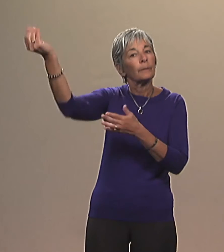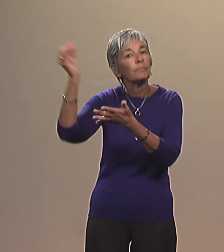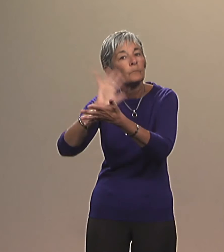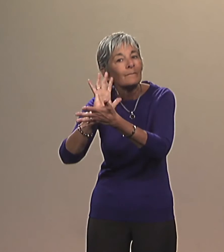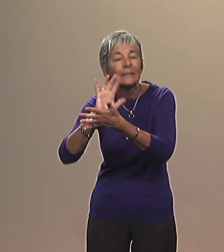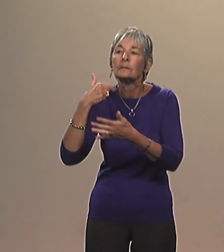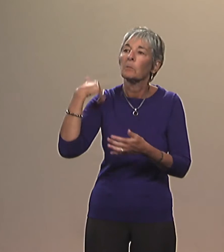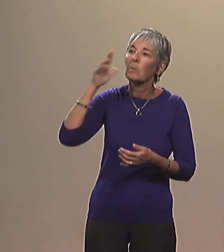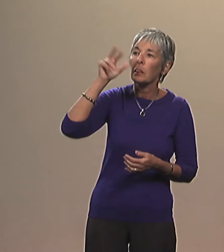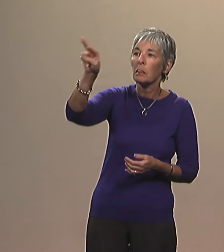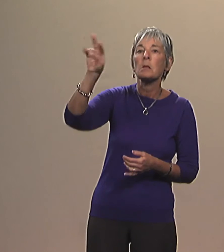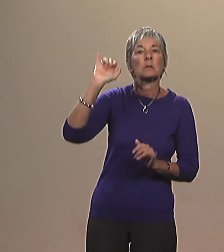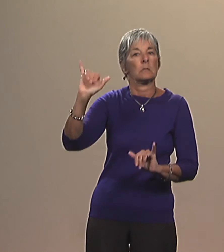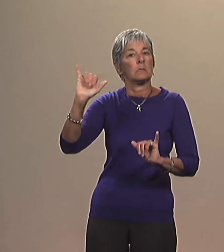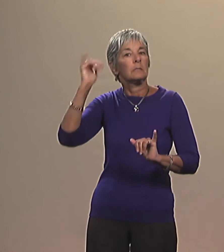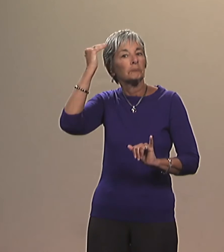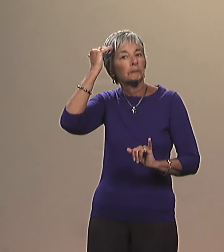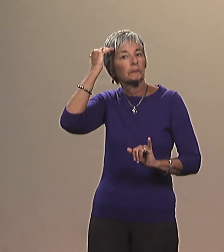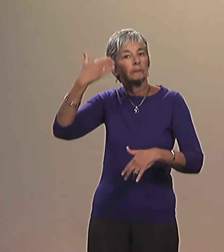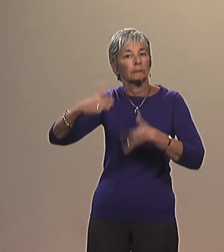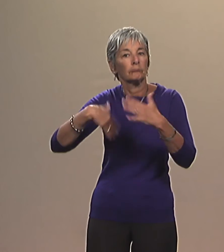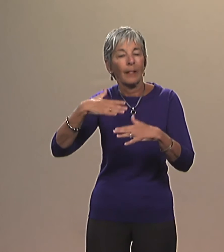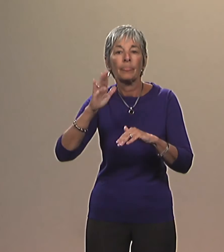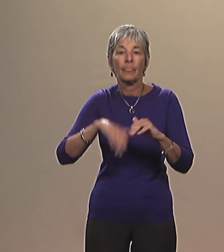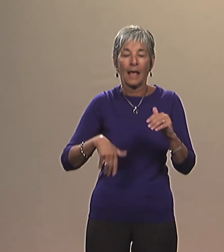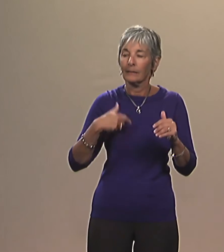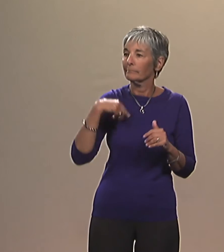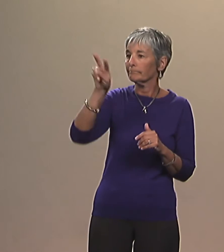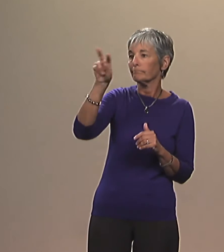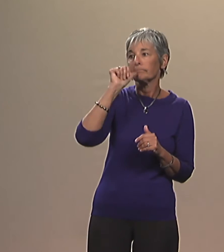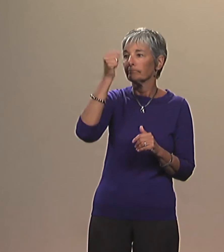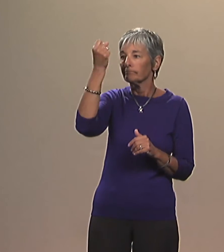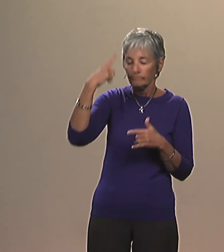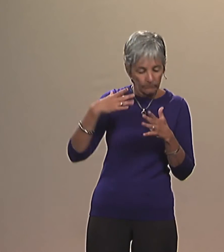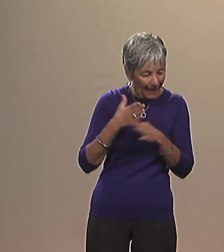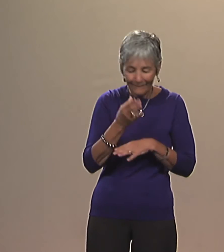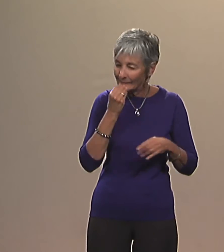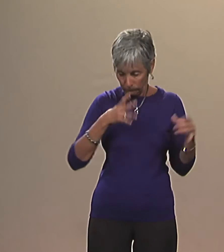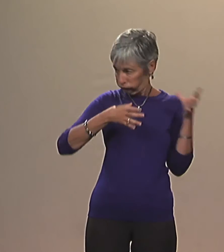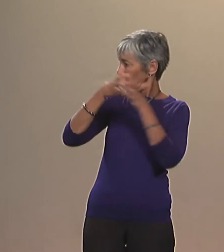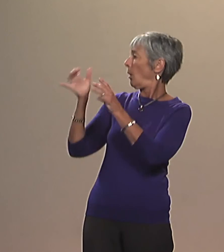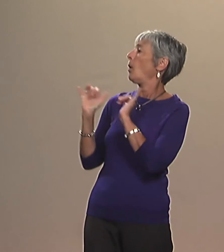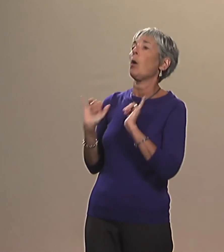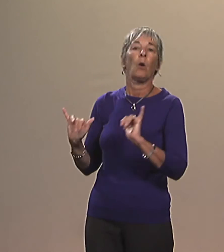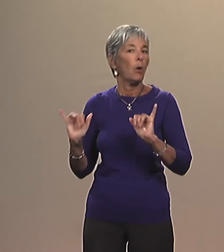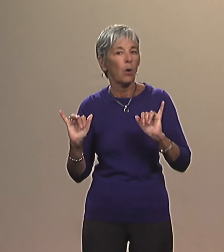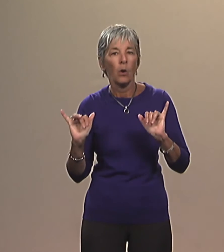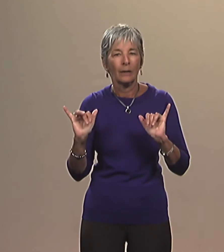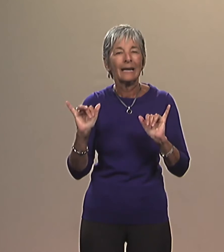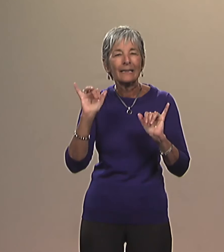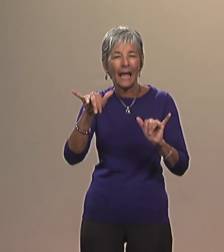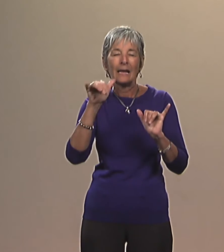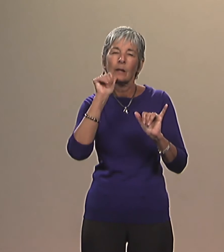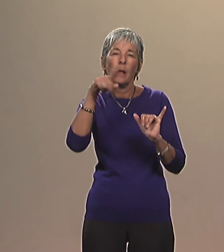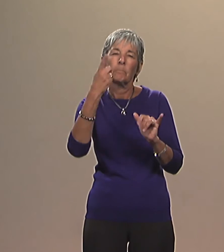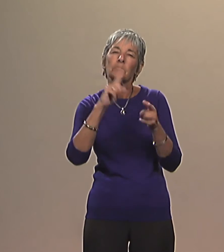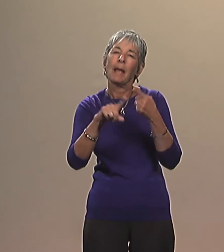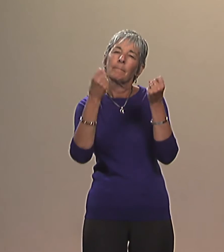of the information instead of being unaware, and then suddenly experiencing the family going off somewhere unexpectedly. It's not only a situation like that,